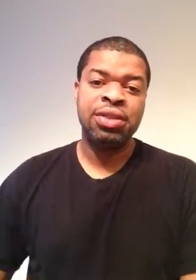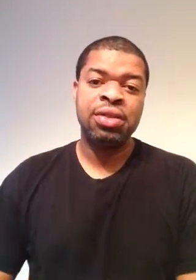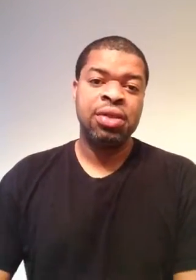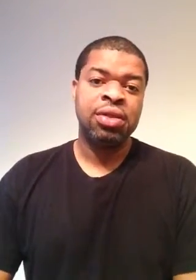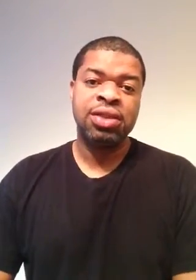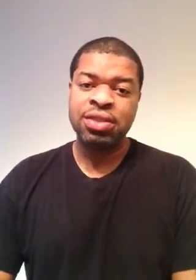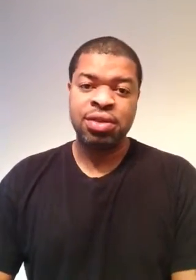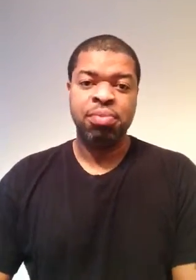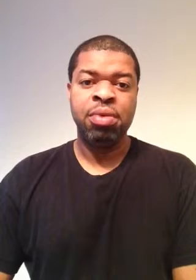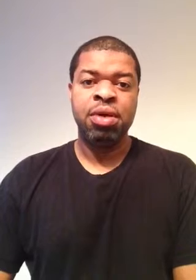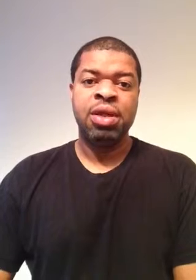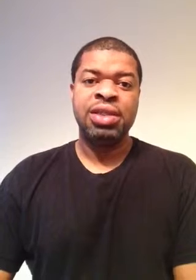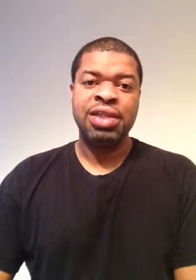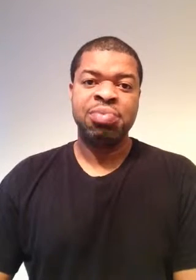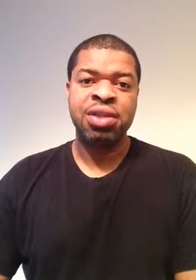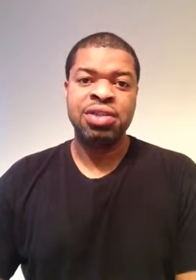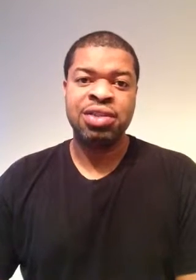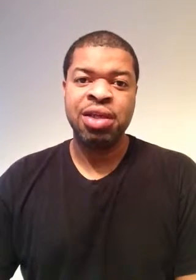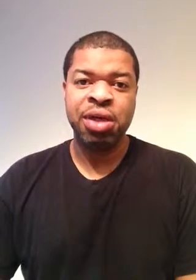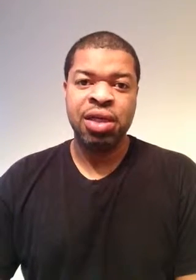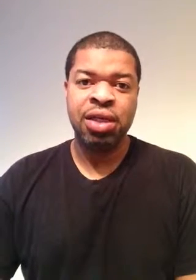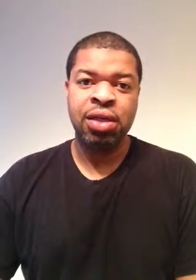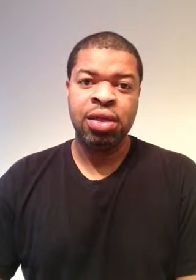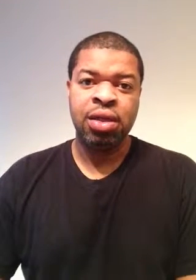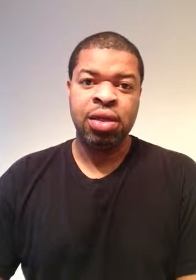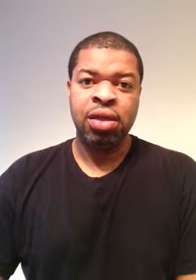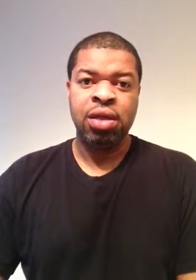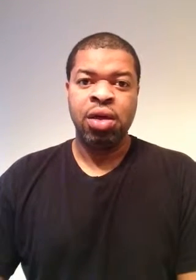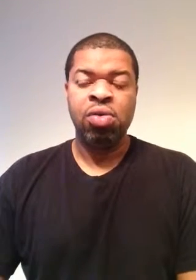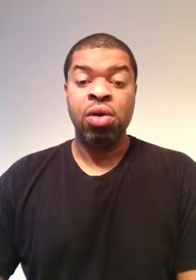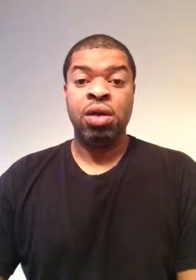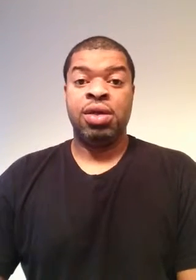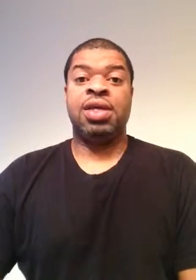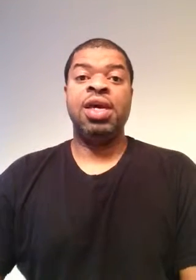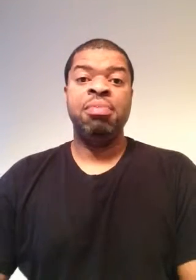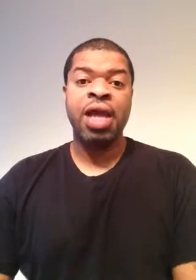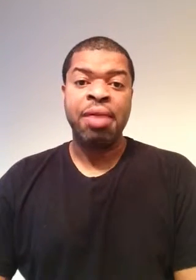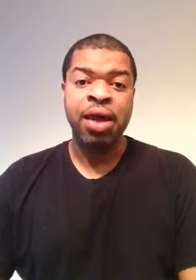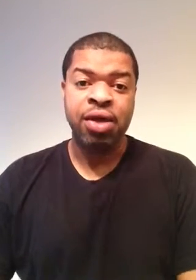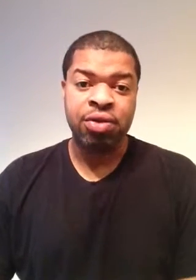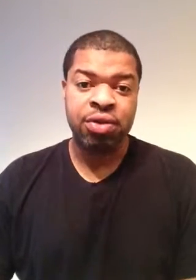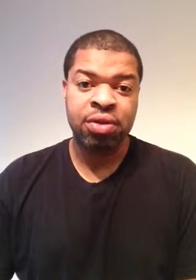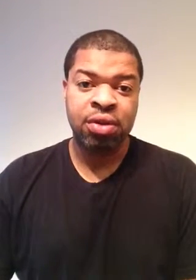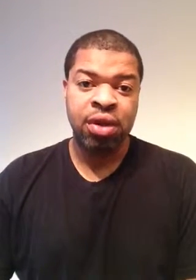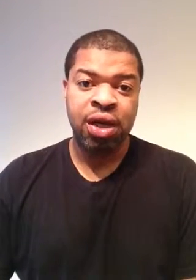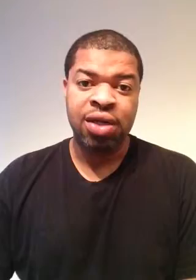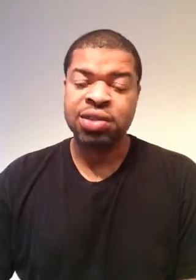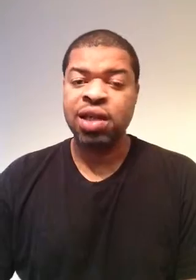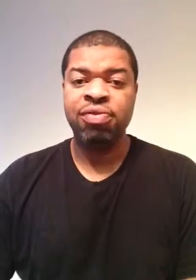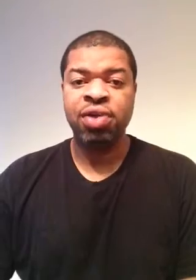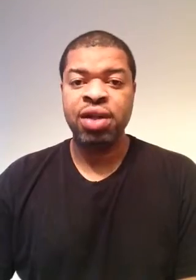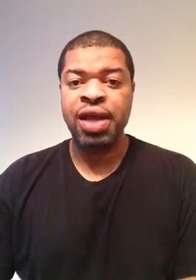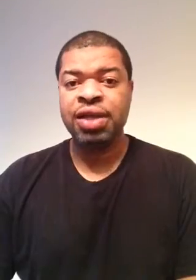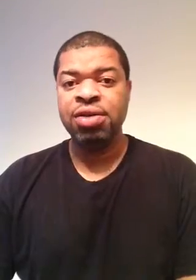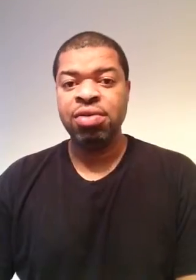police system that's been systemically, killing black males. And her son felt like,